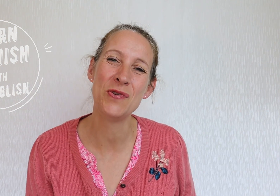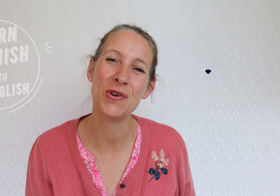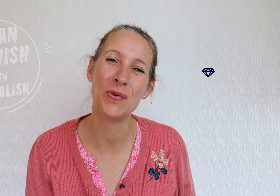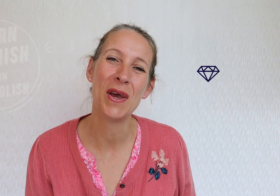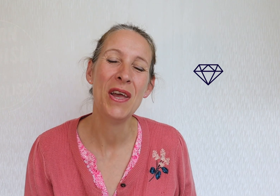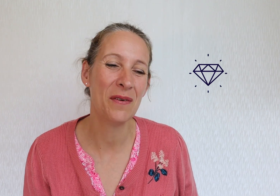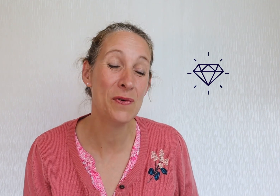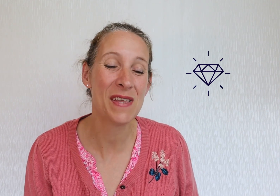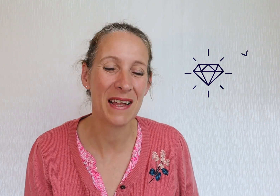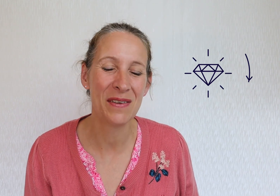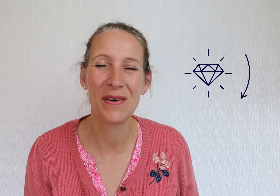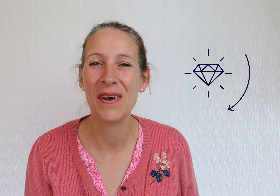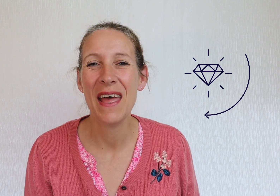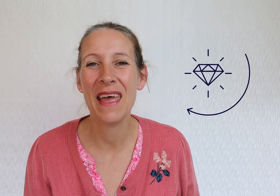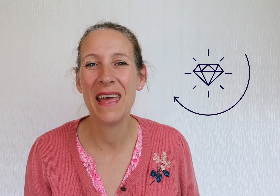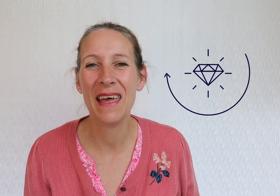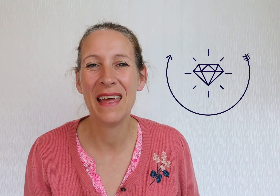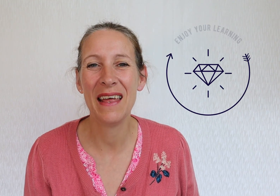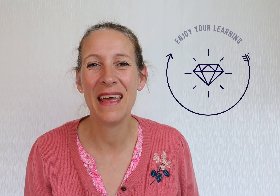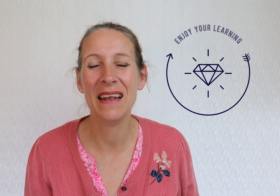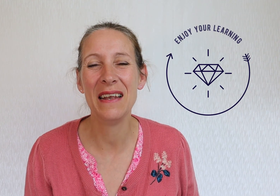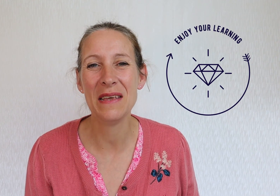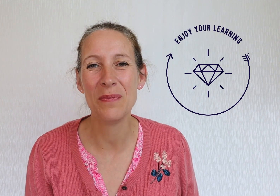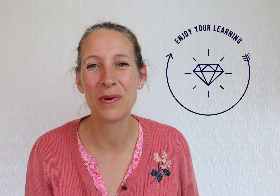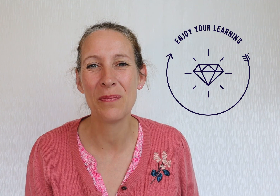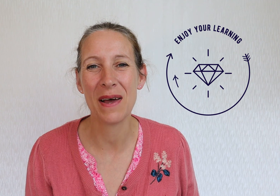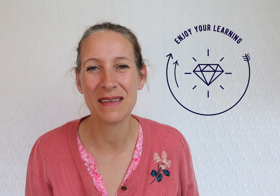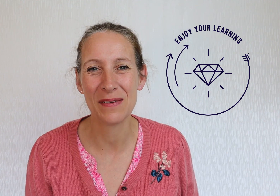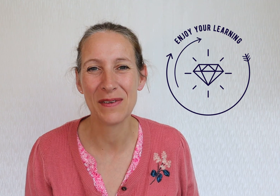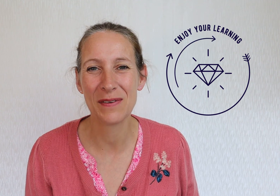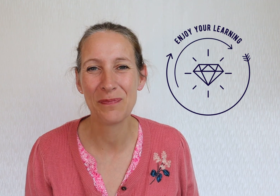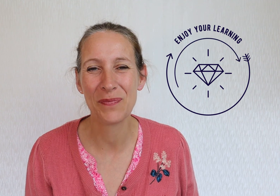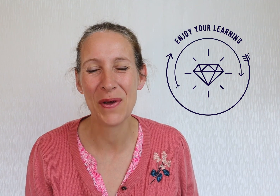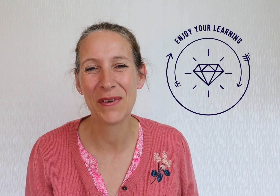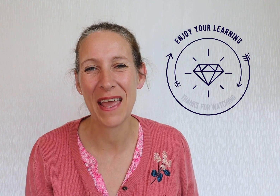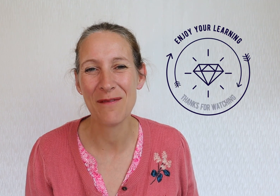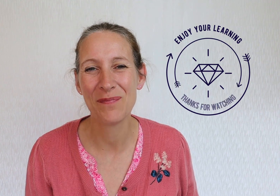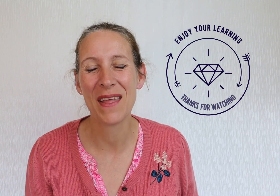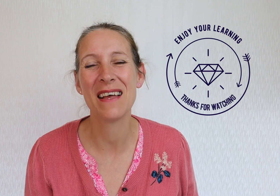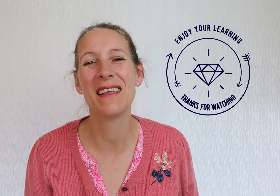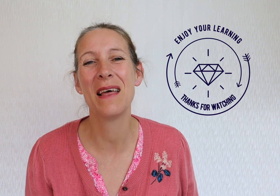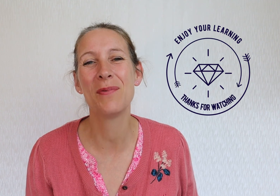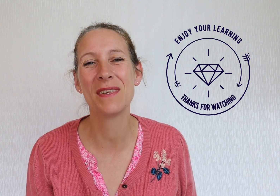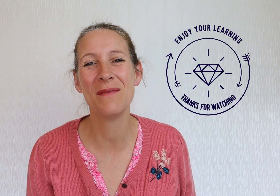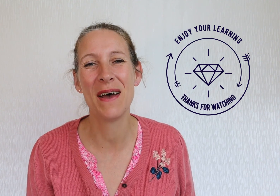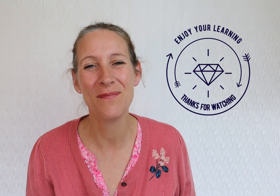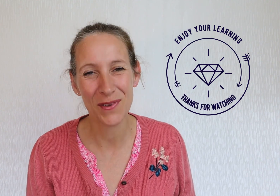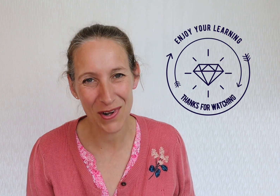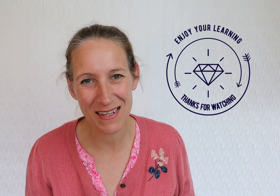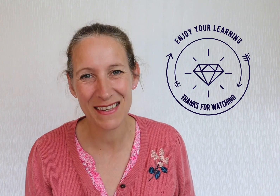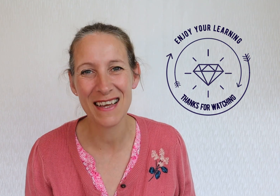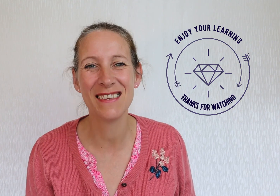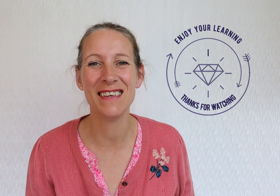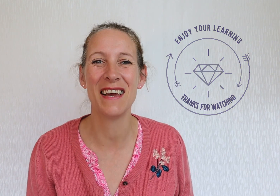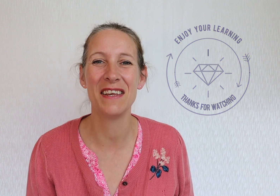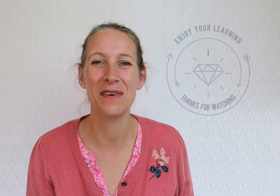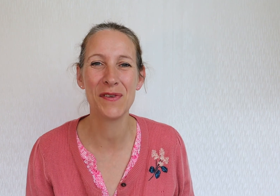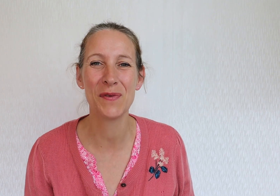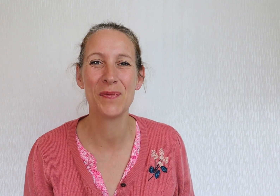YouTube usando el libro Pasos. Ok, hasta la próxima. Gracias y adiós.